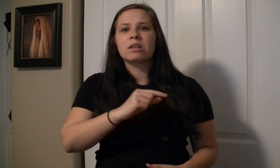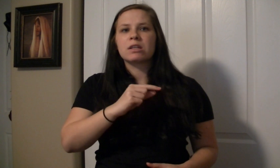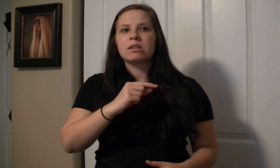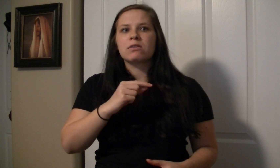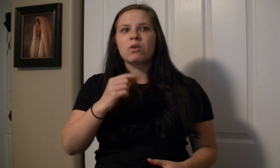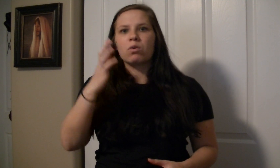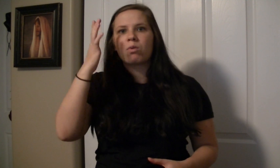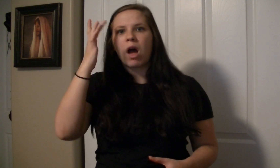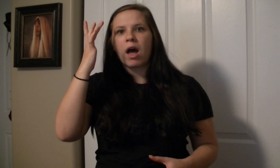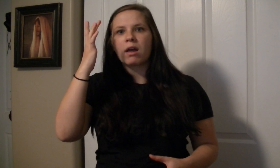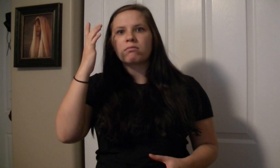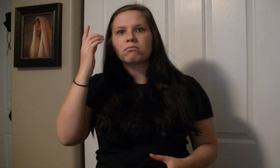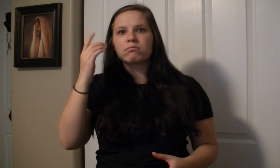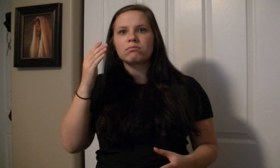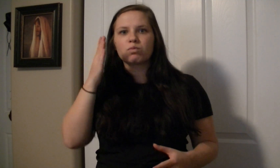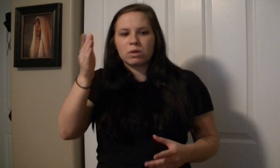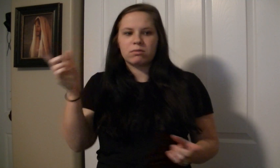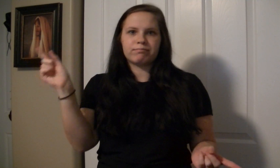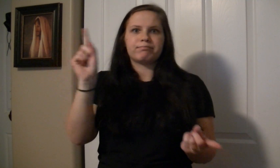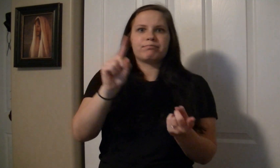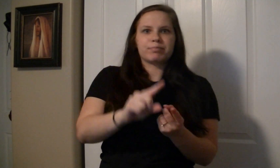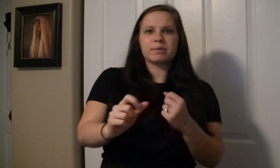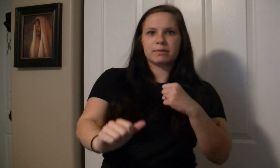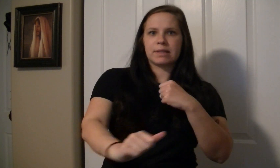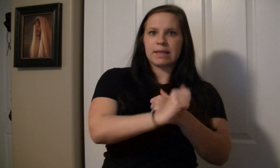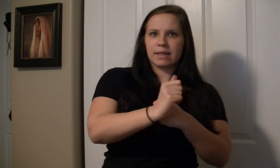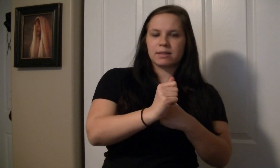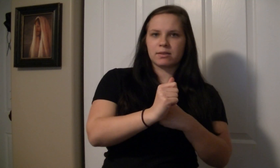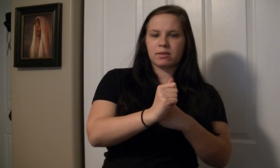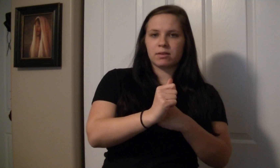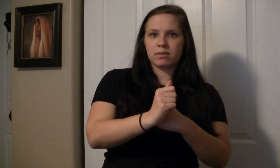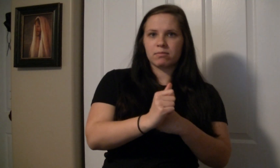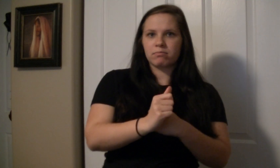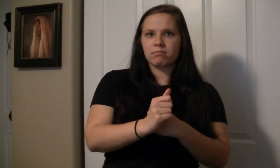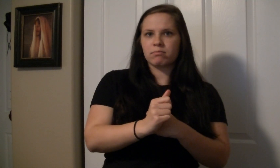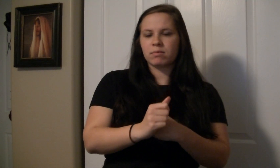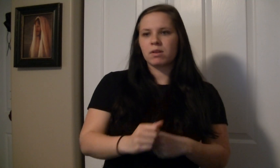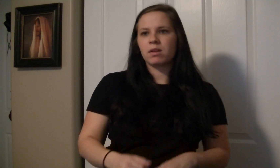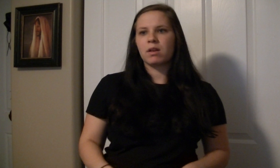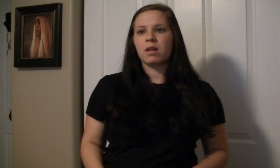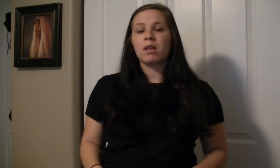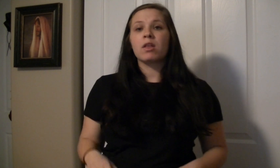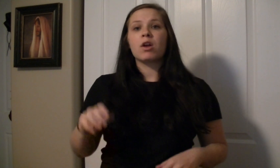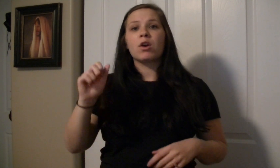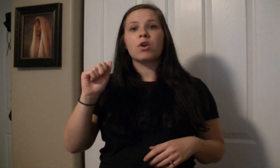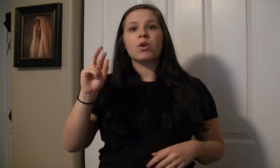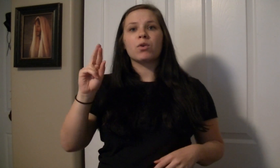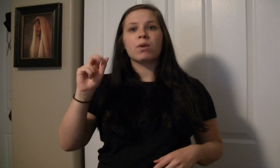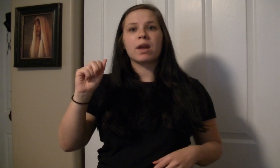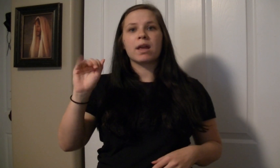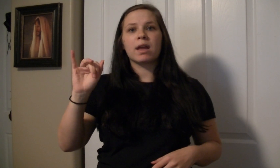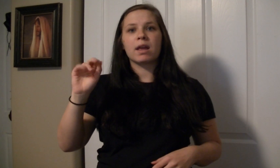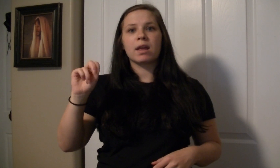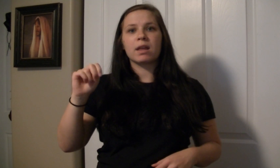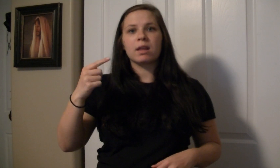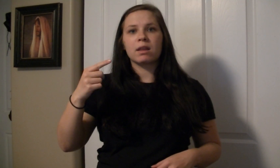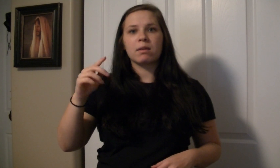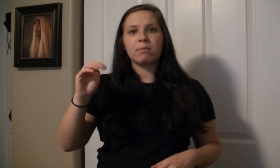the case continues to the arraignment part. The arraignment part will consider the defendant appearing before the